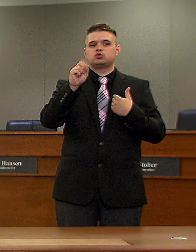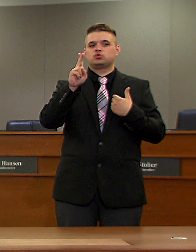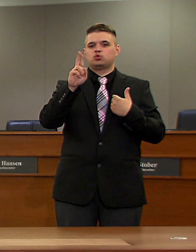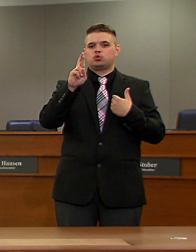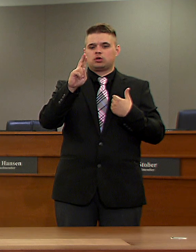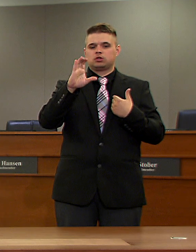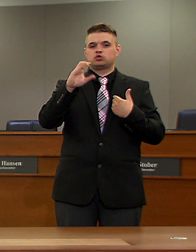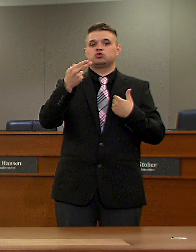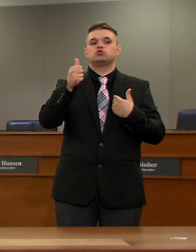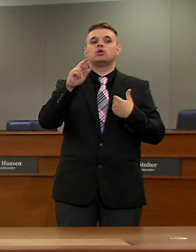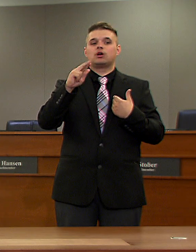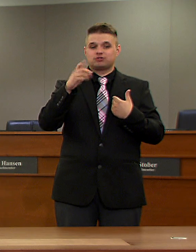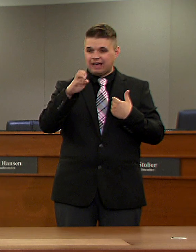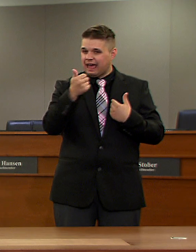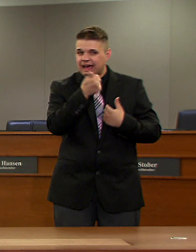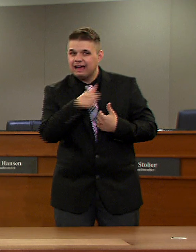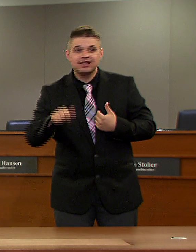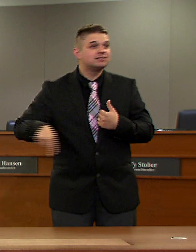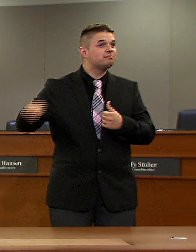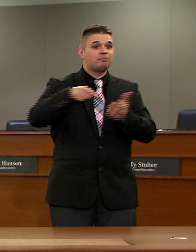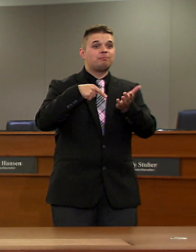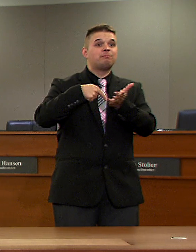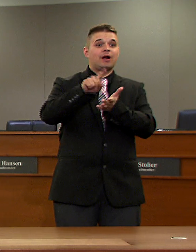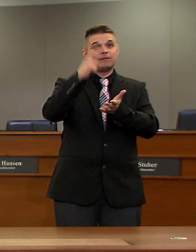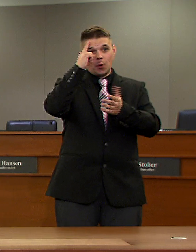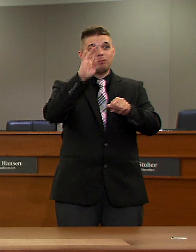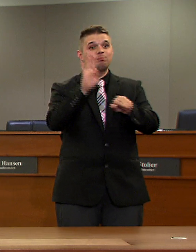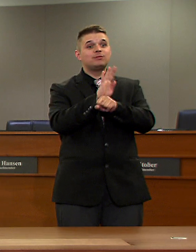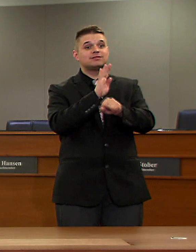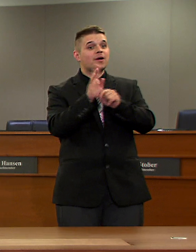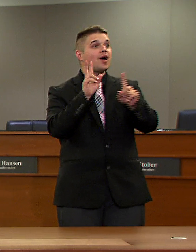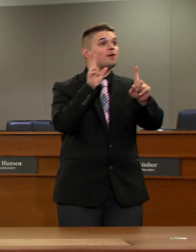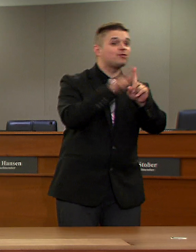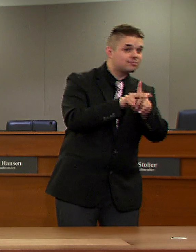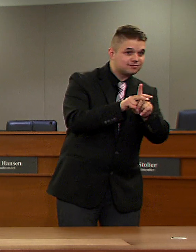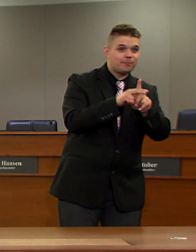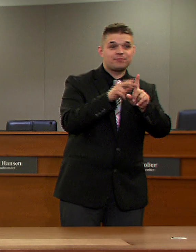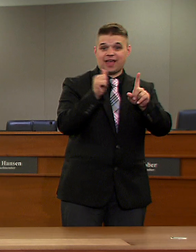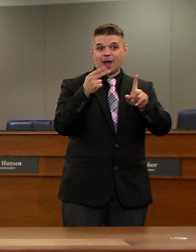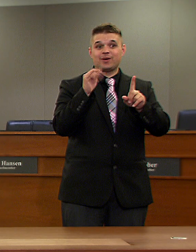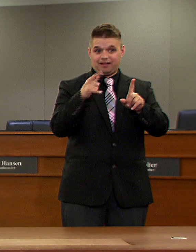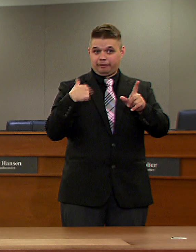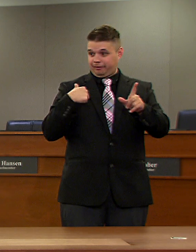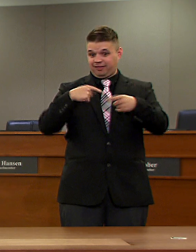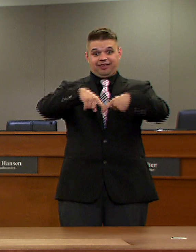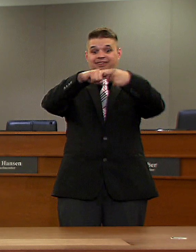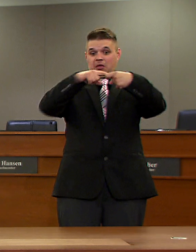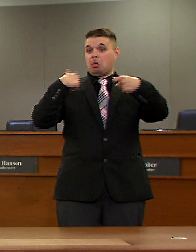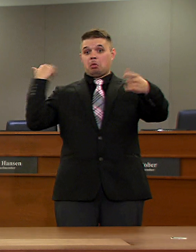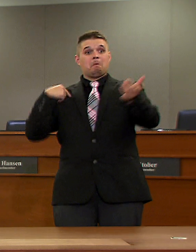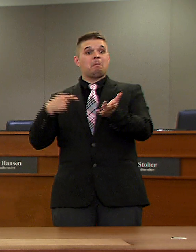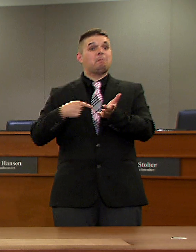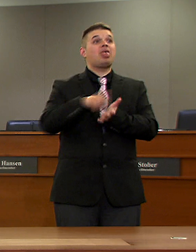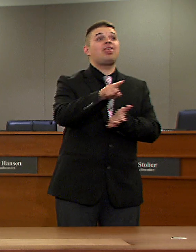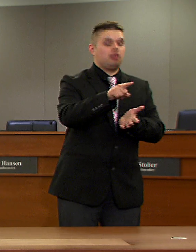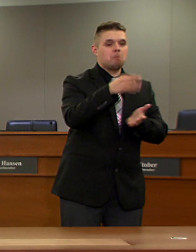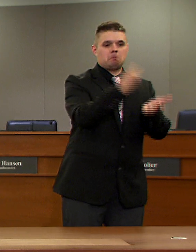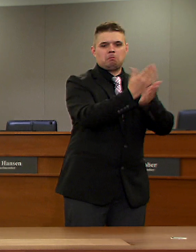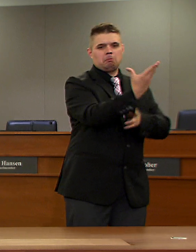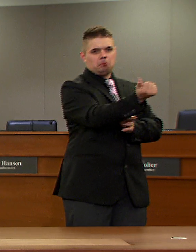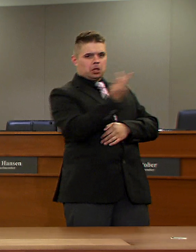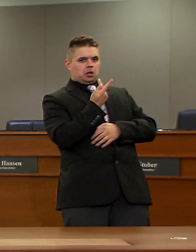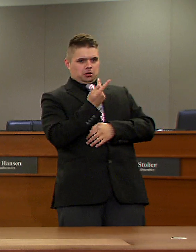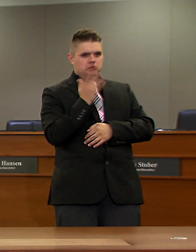business license application in April before the fee suspension went into effect, they'll be issued a refund